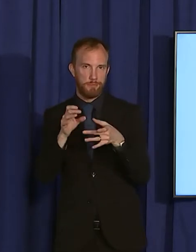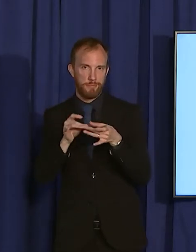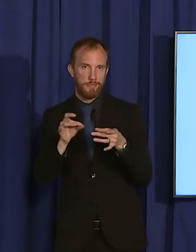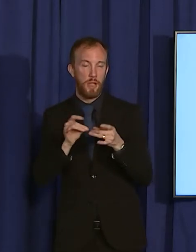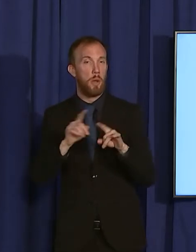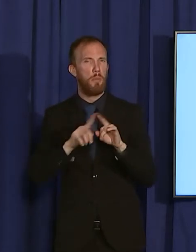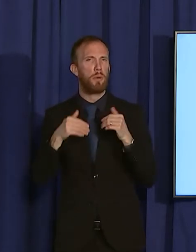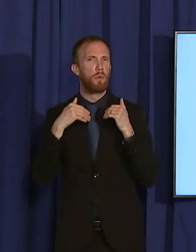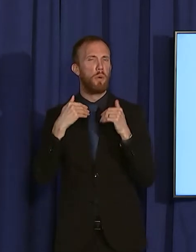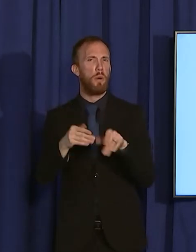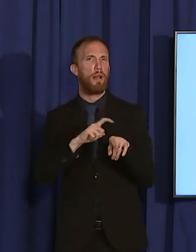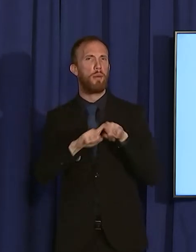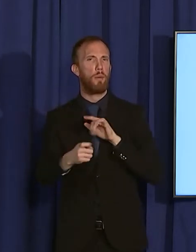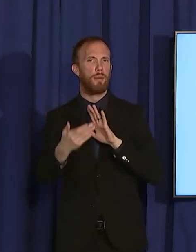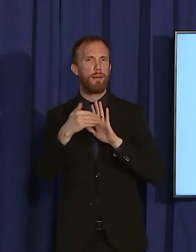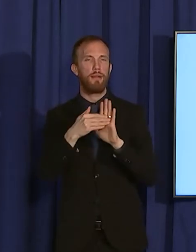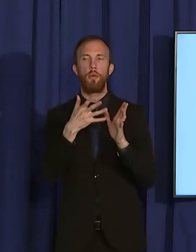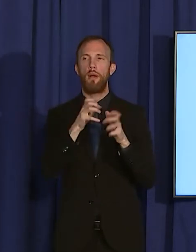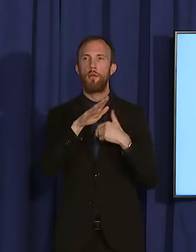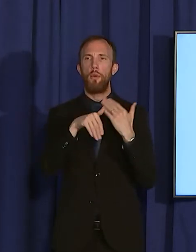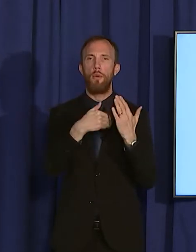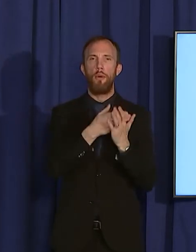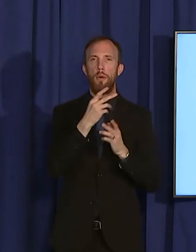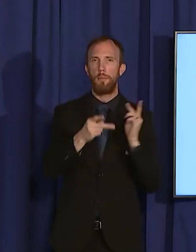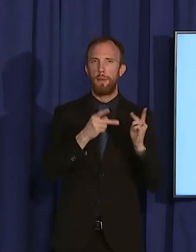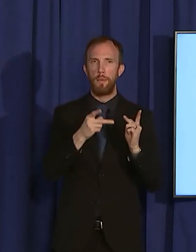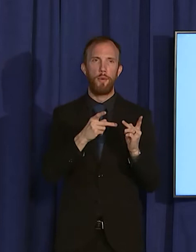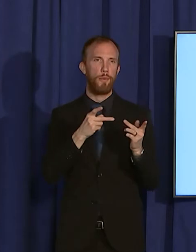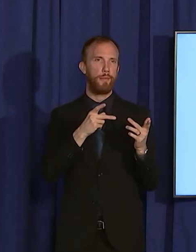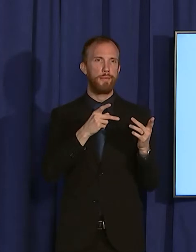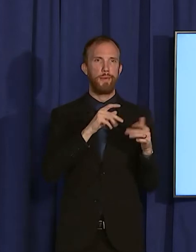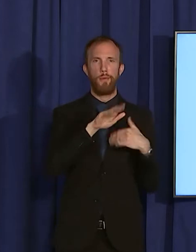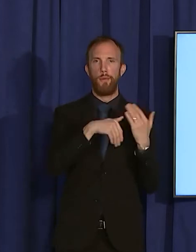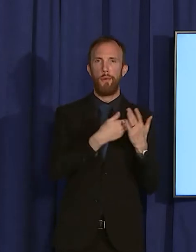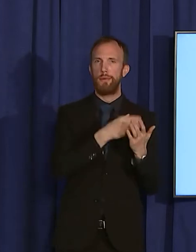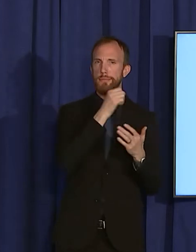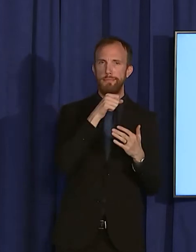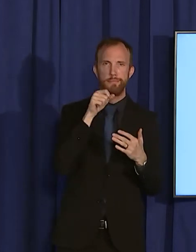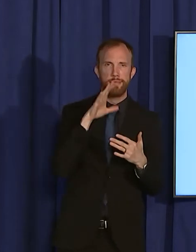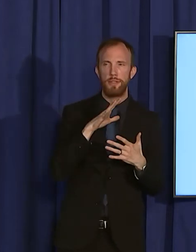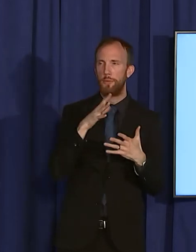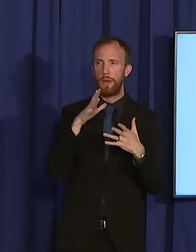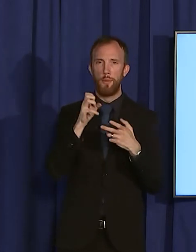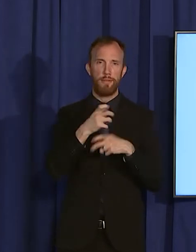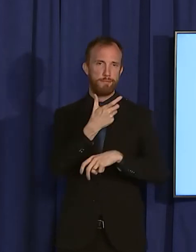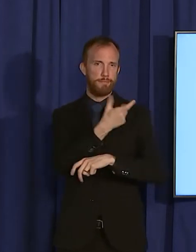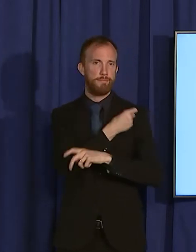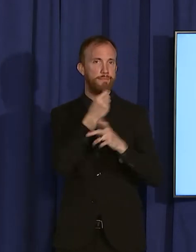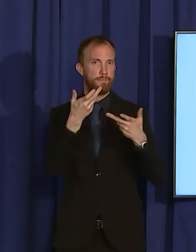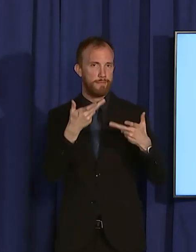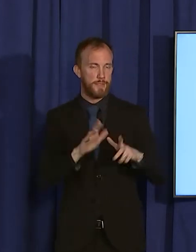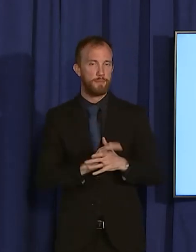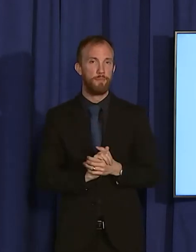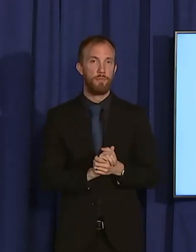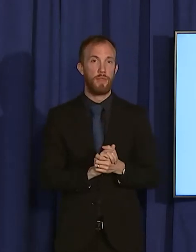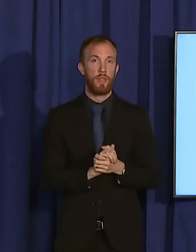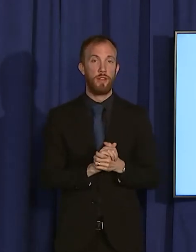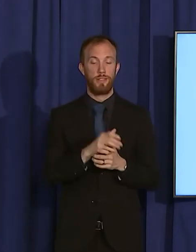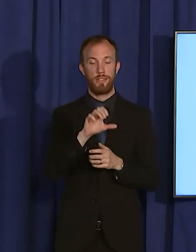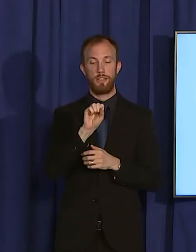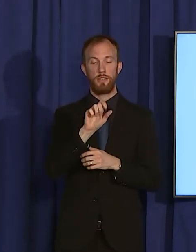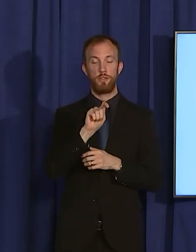312-746-4835. We want to get every homebound senior done by mid-May. Our strike teams continue. We've gone to